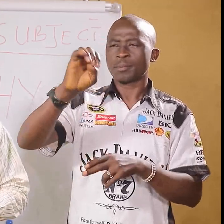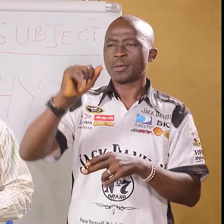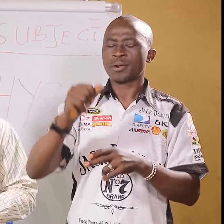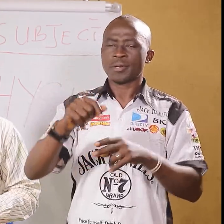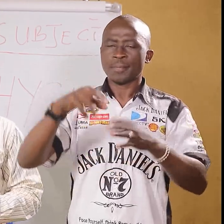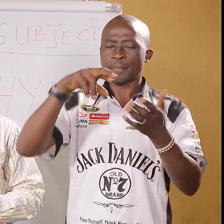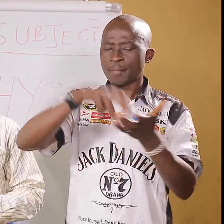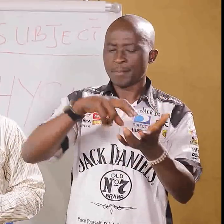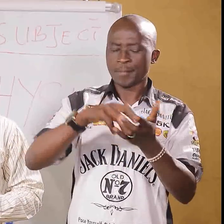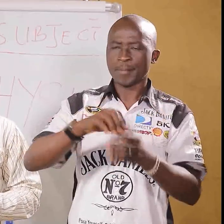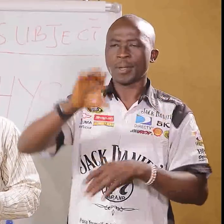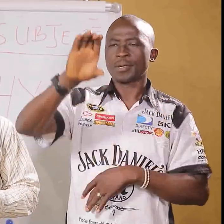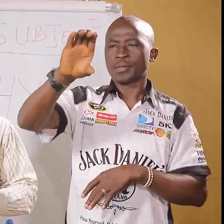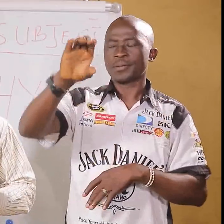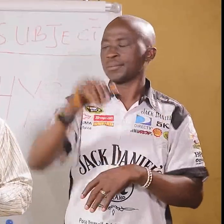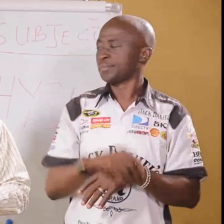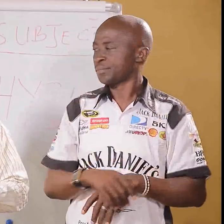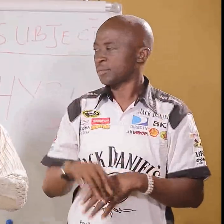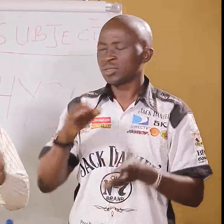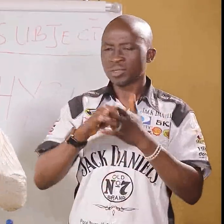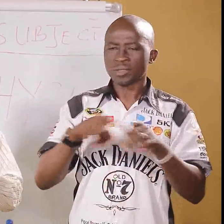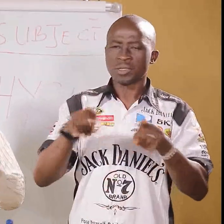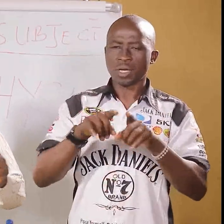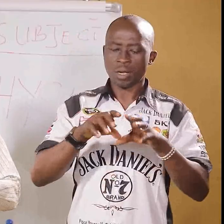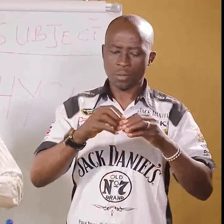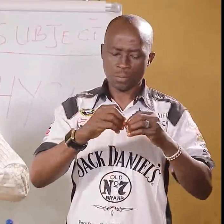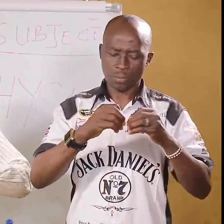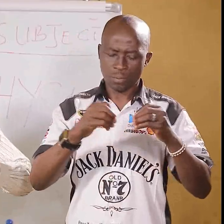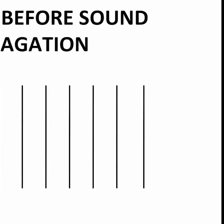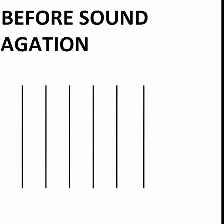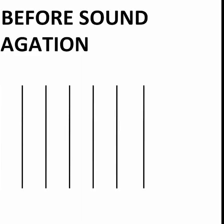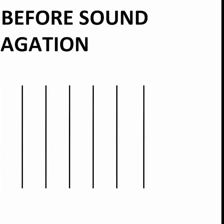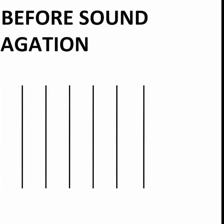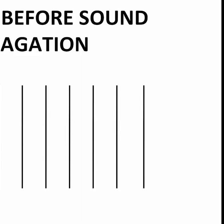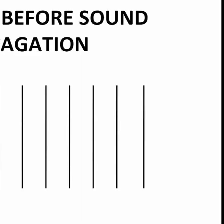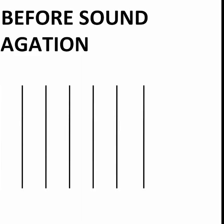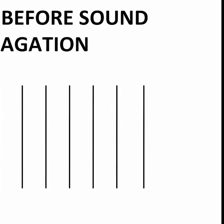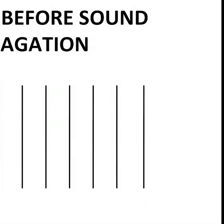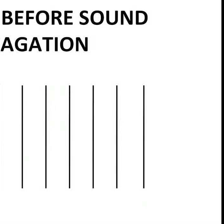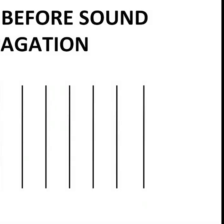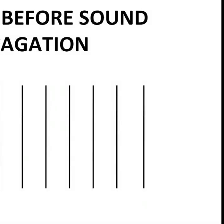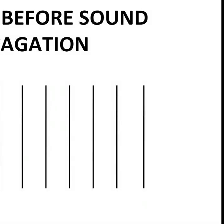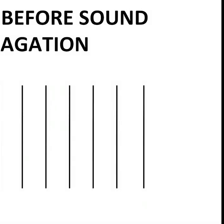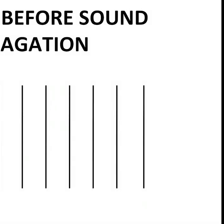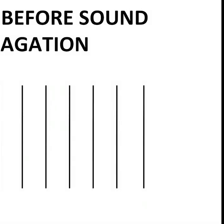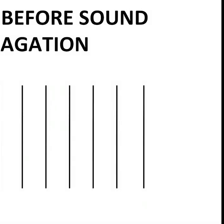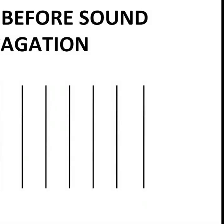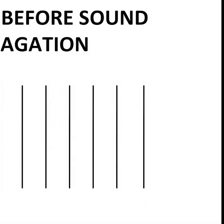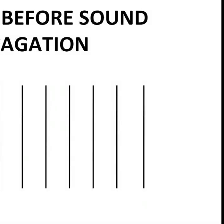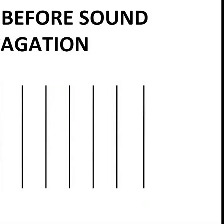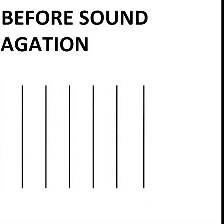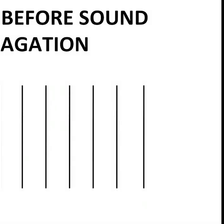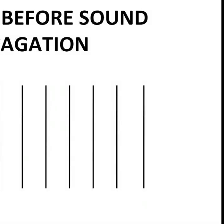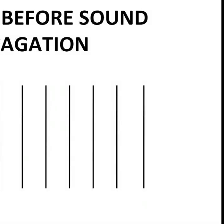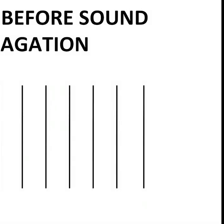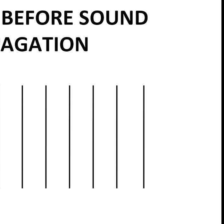C. It's like an elastic, just like you know a rubber ring. You draw it, it expands, and then you allow it contracts. It's the same